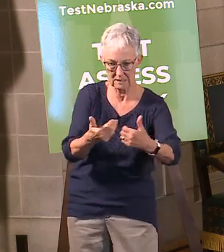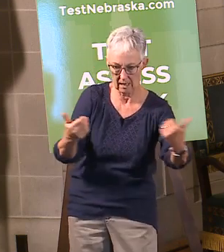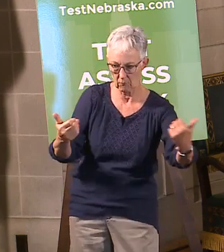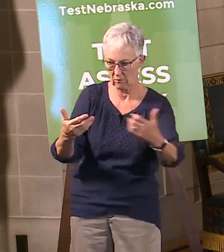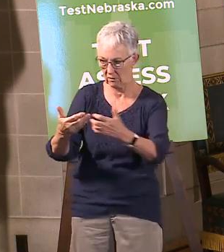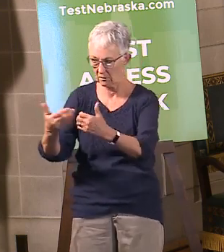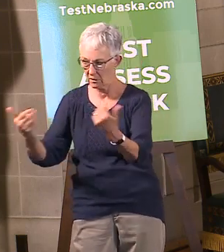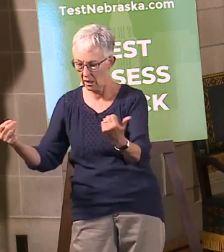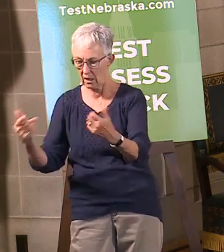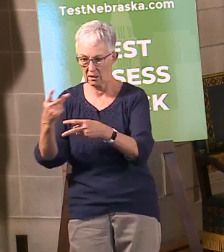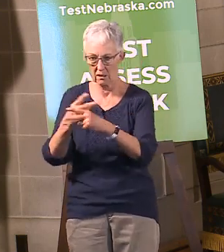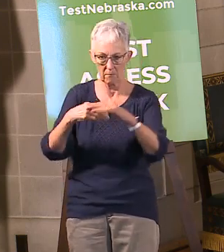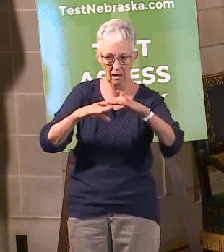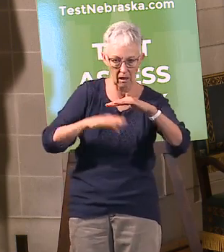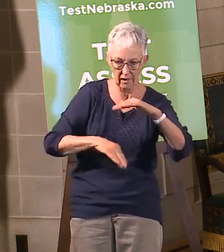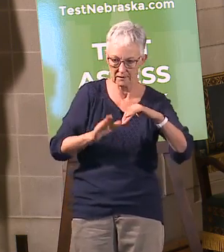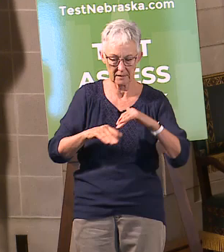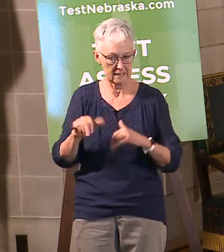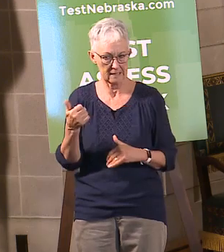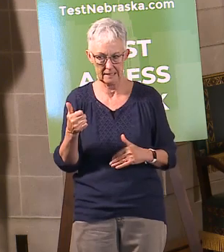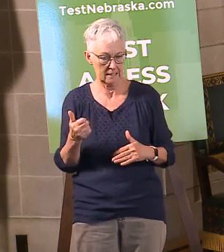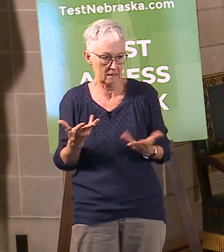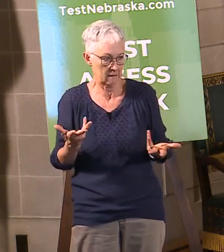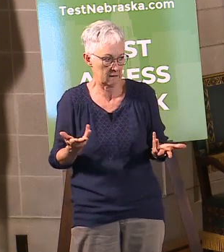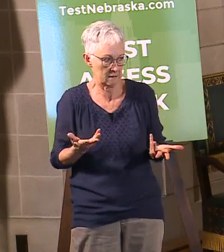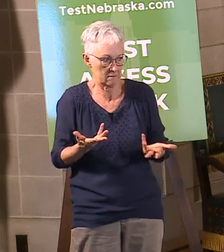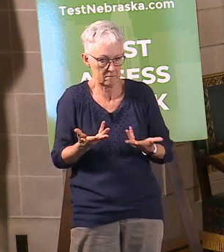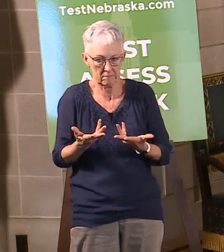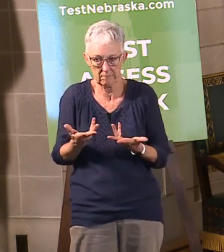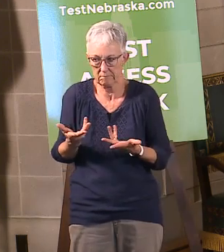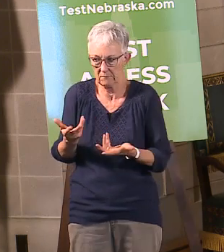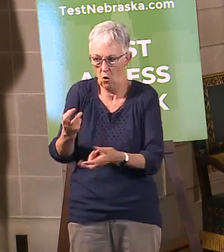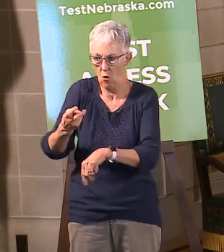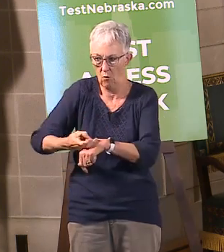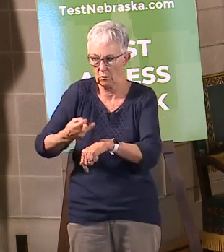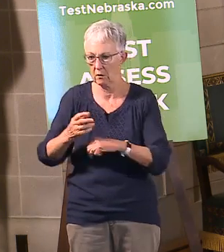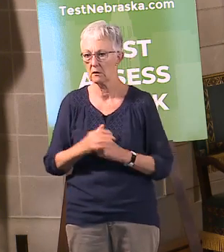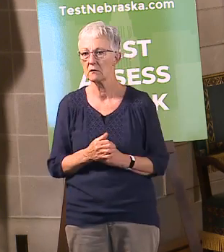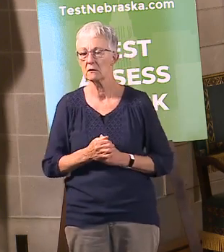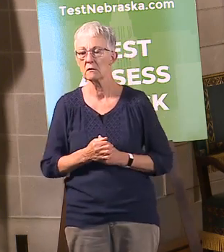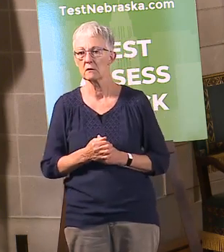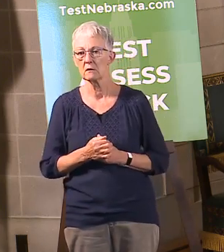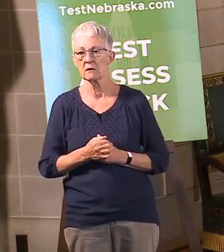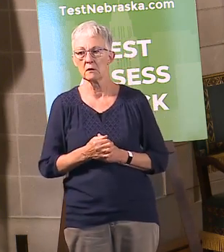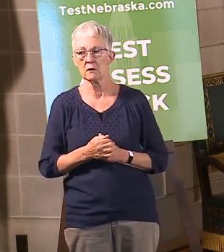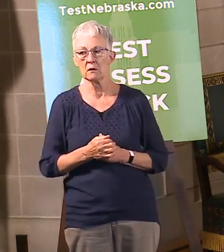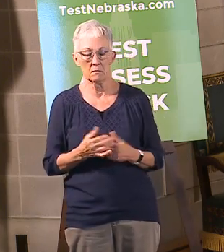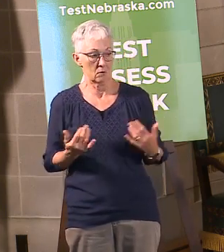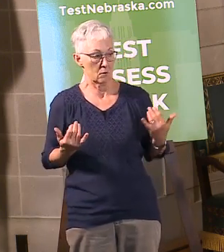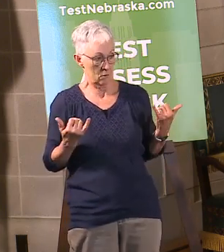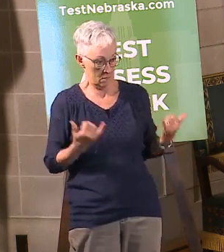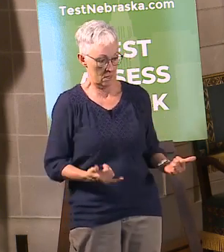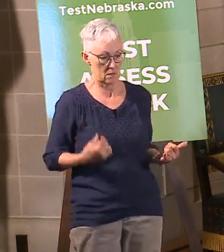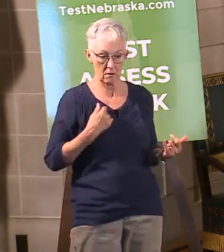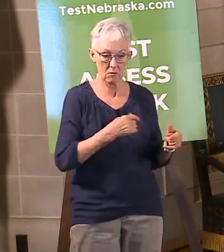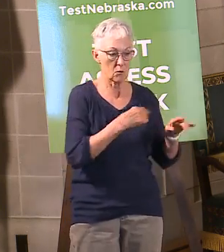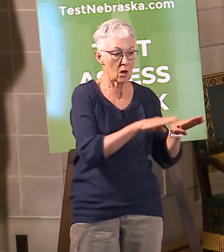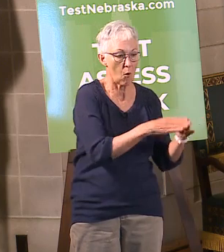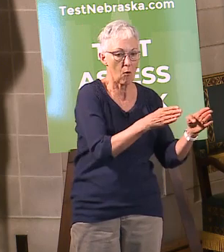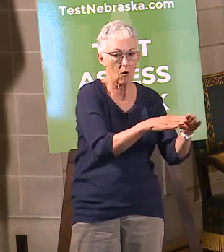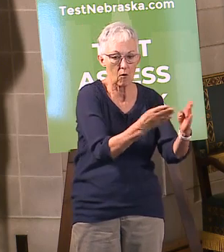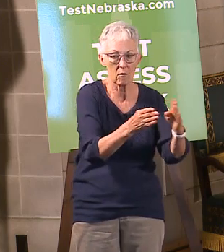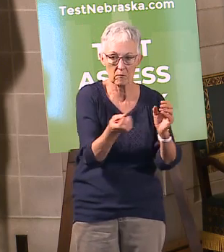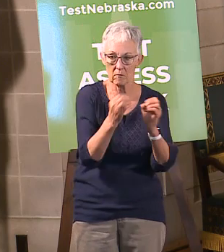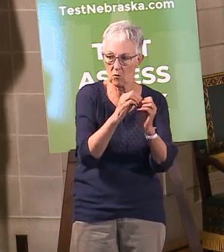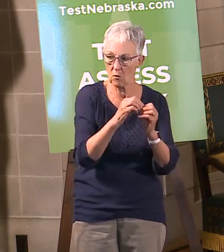And what does that implication have for our opening plans? Again, when we look at how we're loosening some of these restrictions, we're doing it based upon how is the